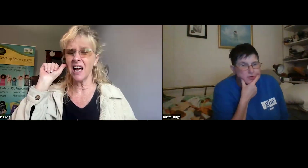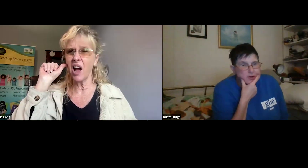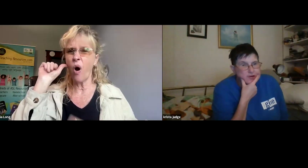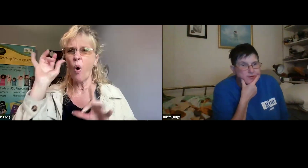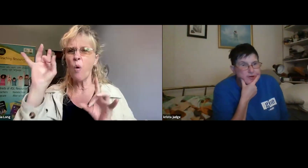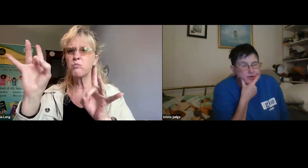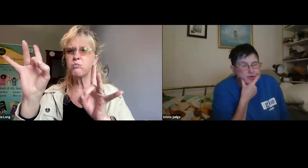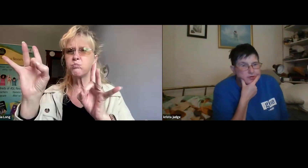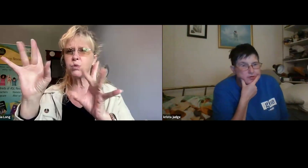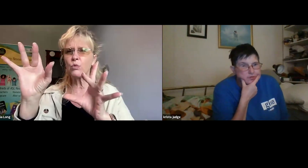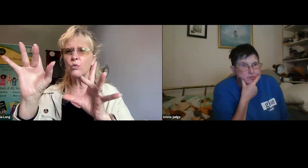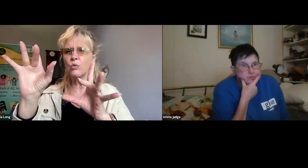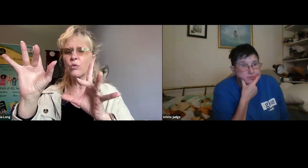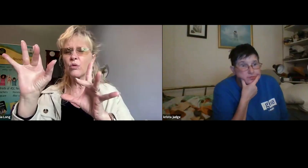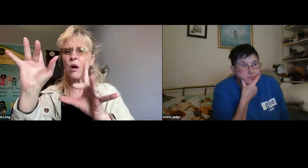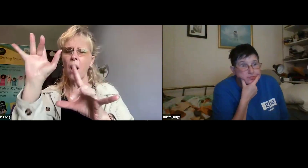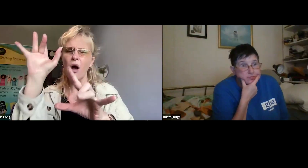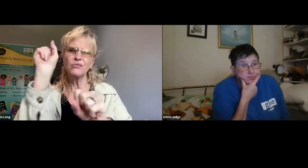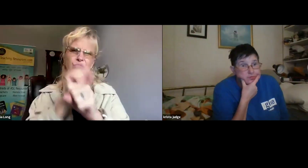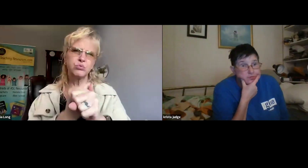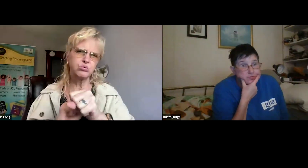yesterday?